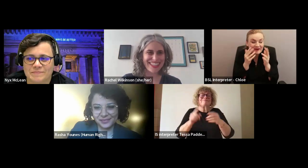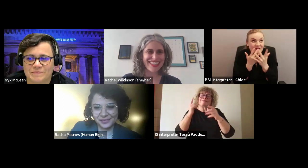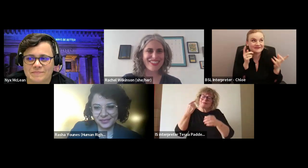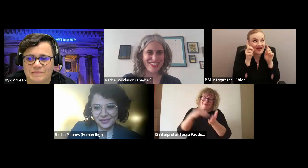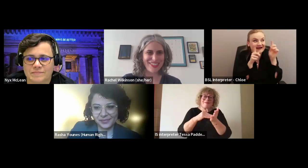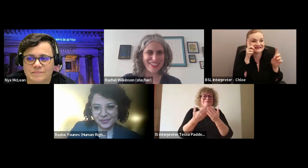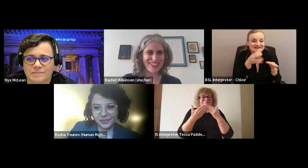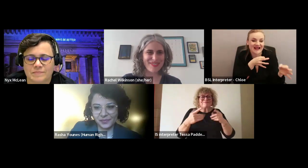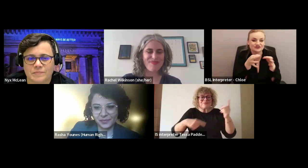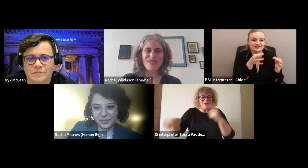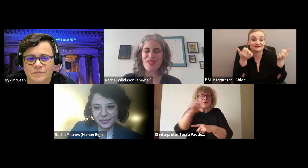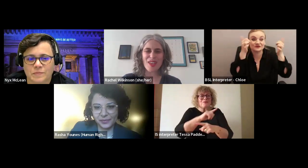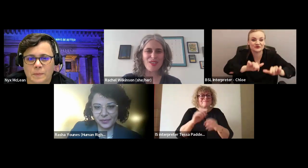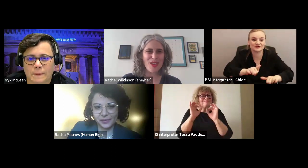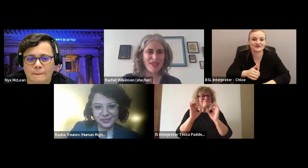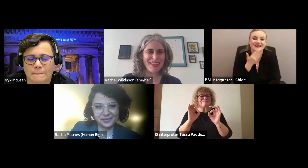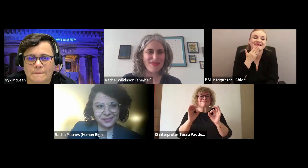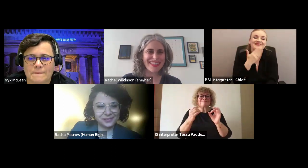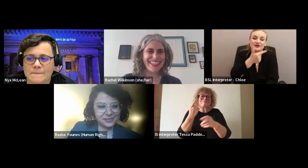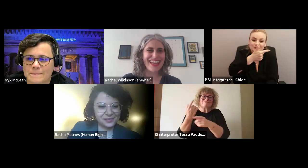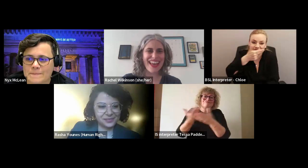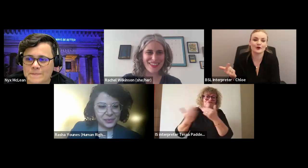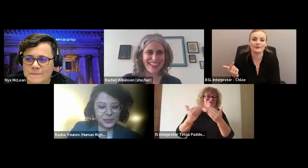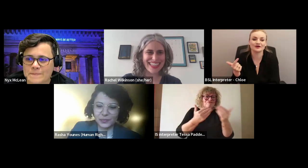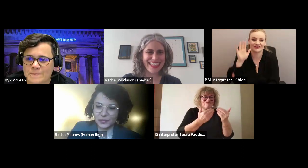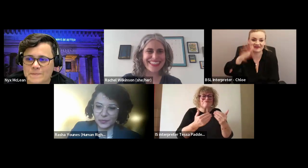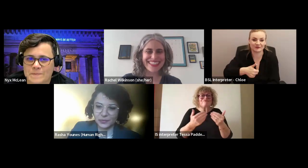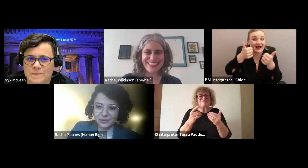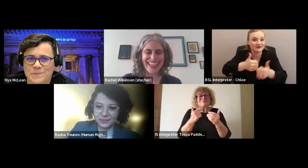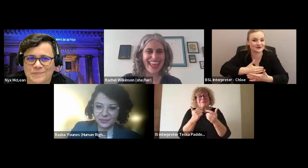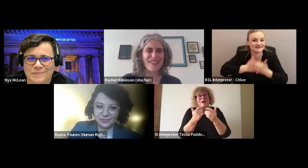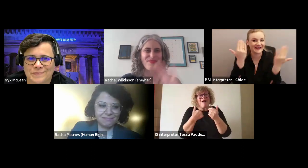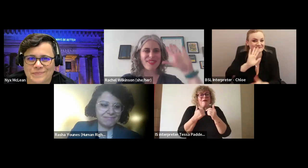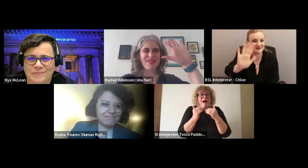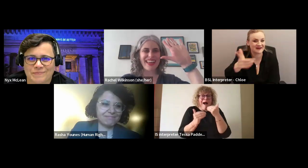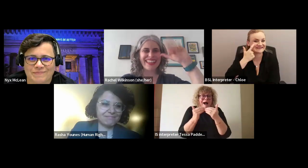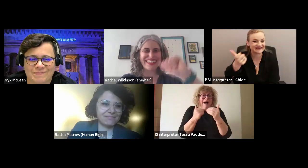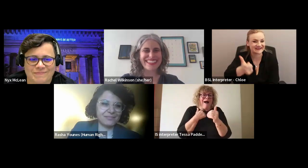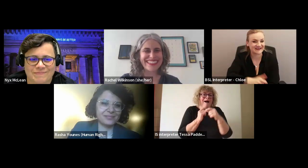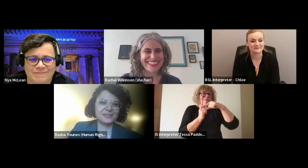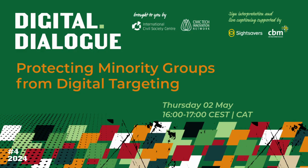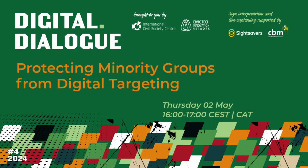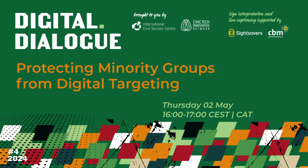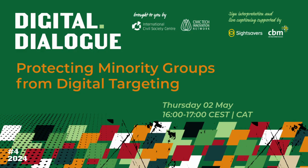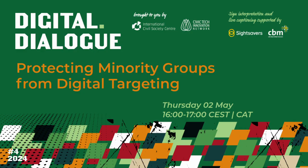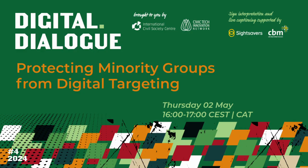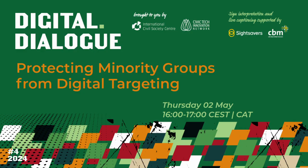and strategies for solutions. So thank you so much, everybody. Have a great day. Take care. Goodbye.